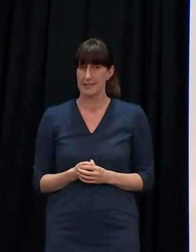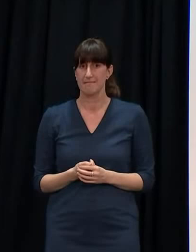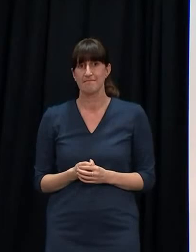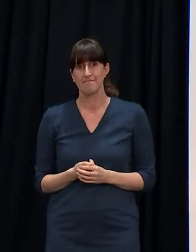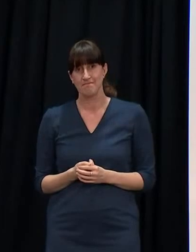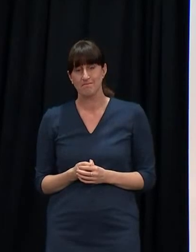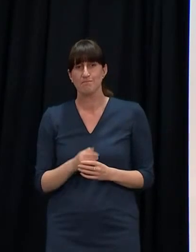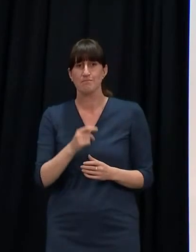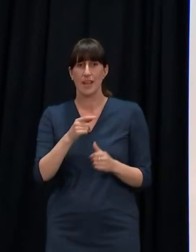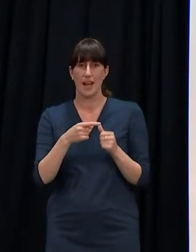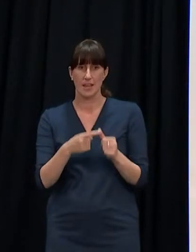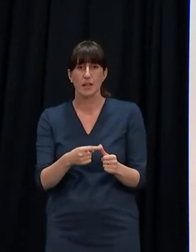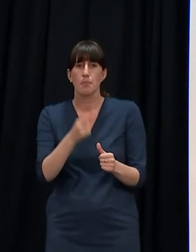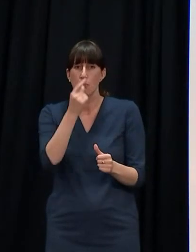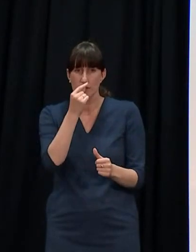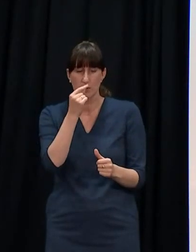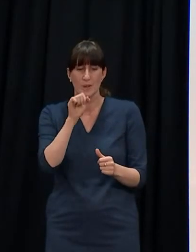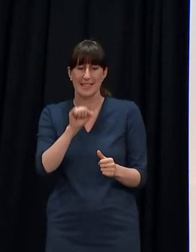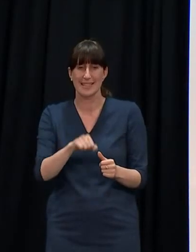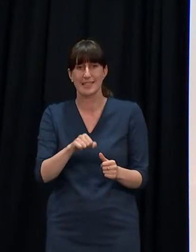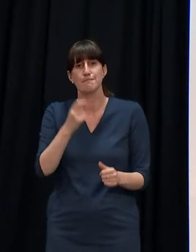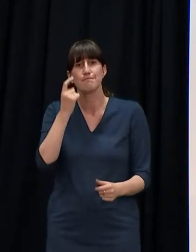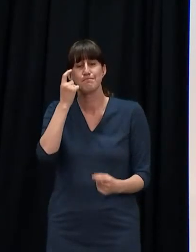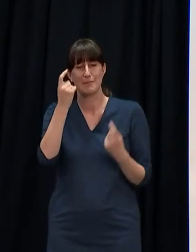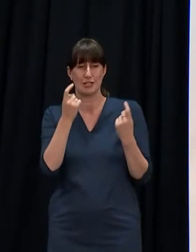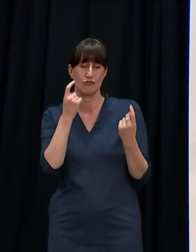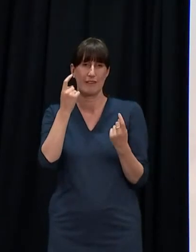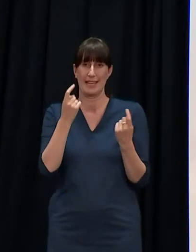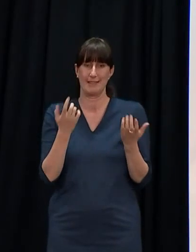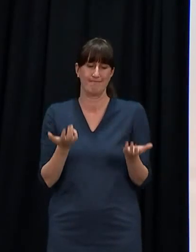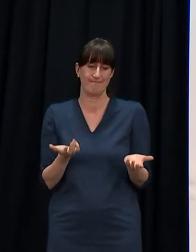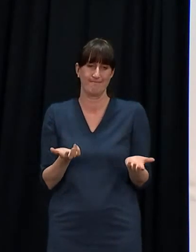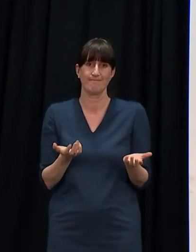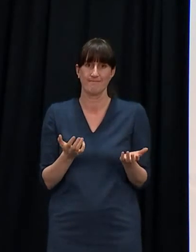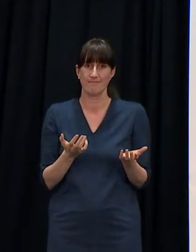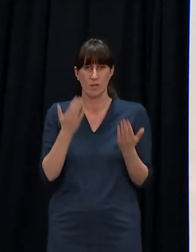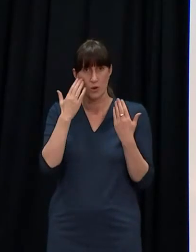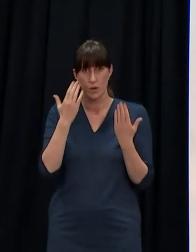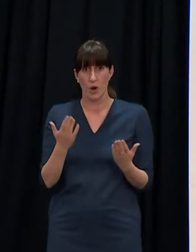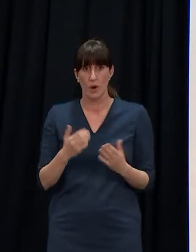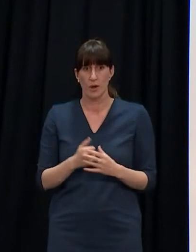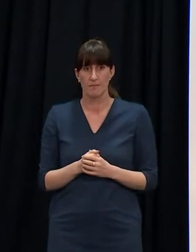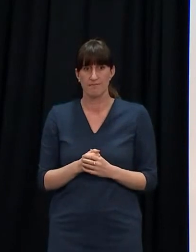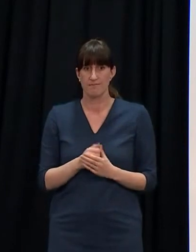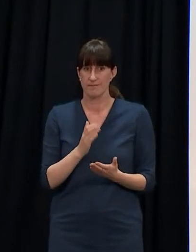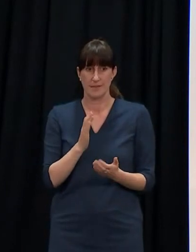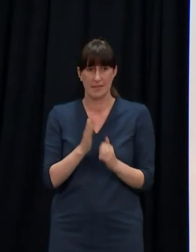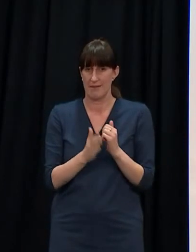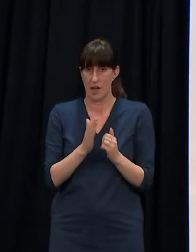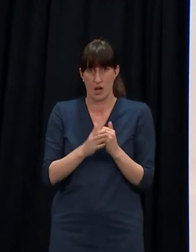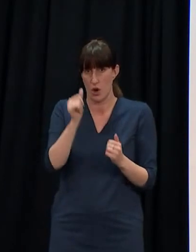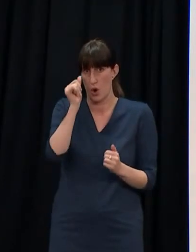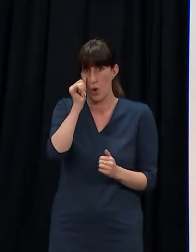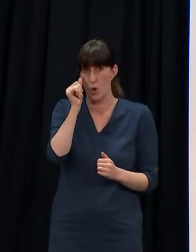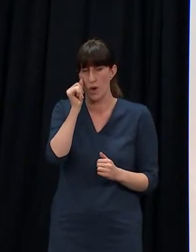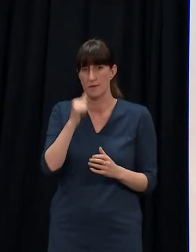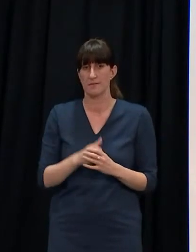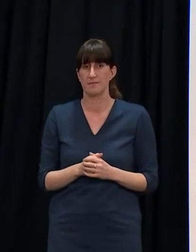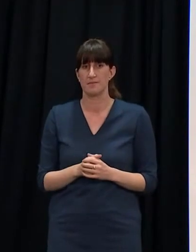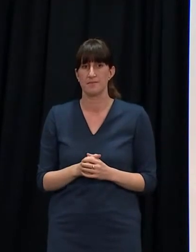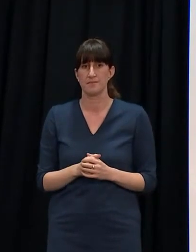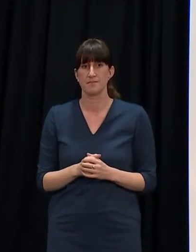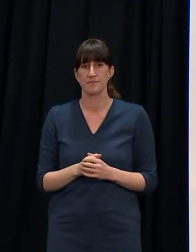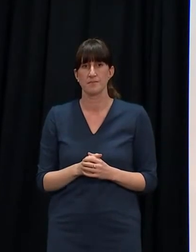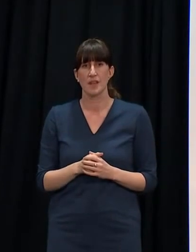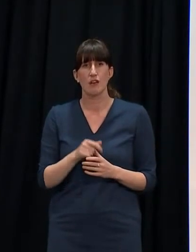mystery. You'll recall that where we've had in-facility transmission previously, where we talk about the